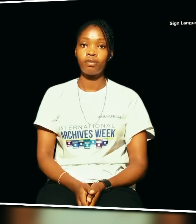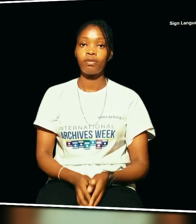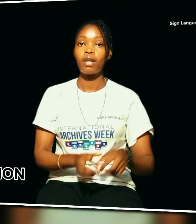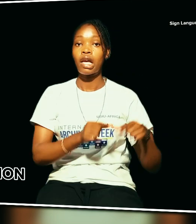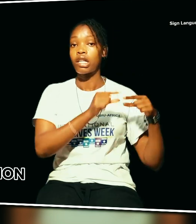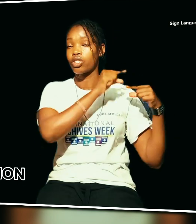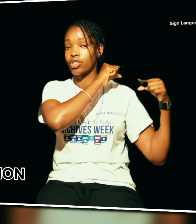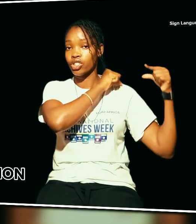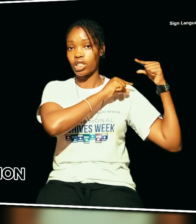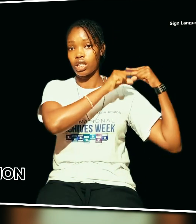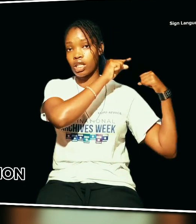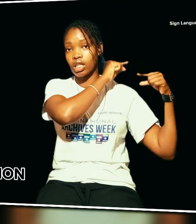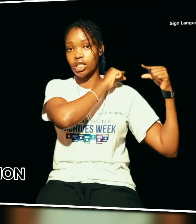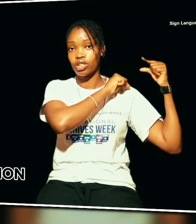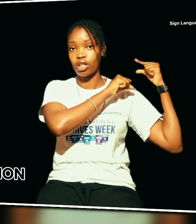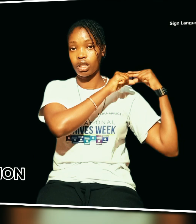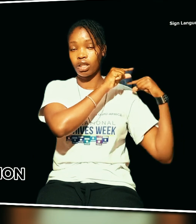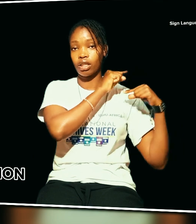Generation.